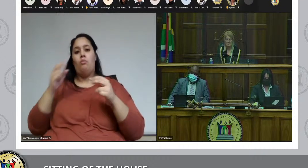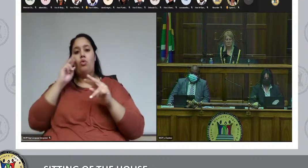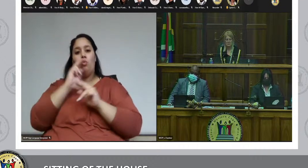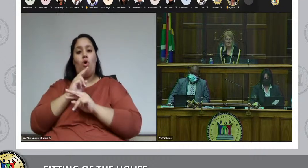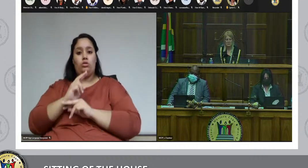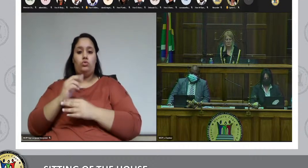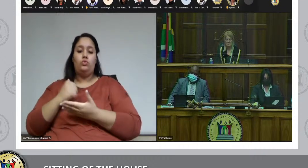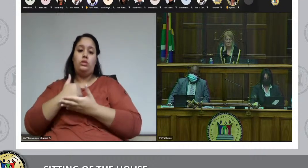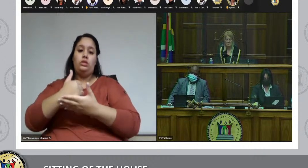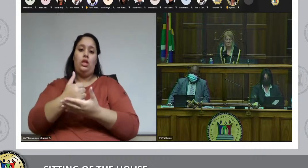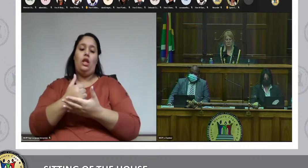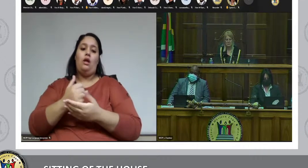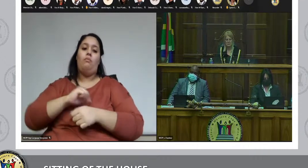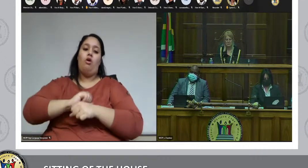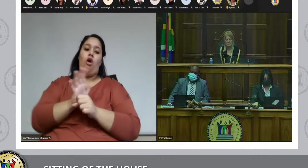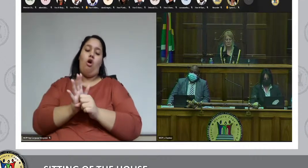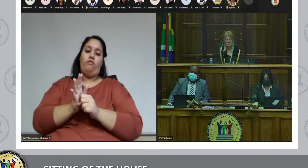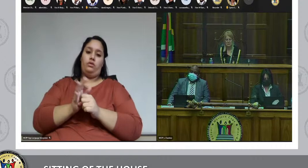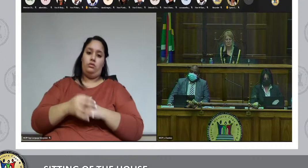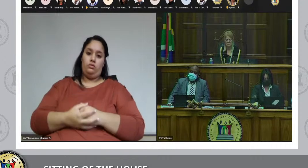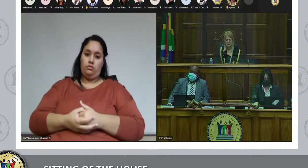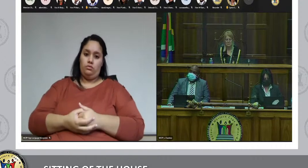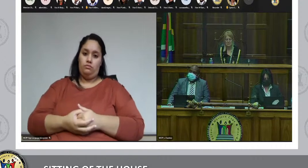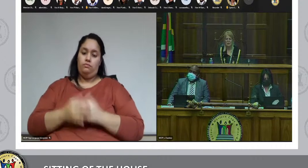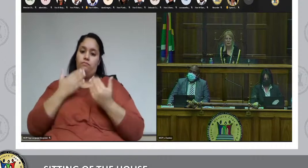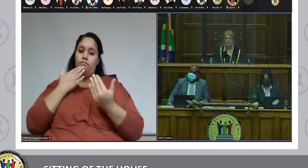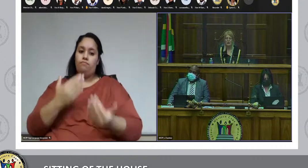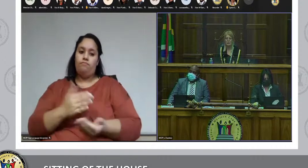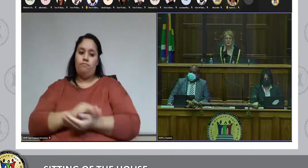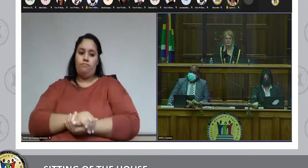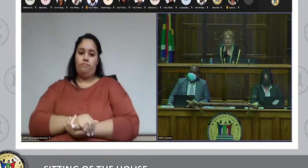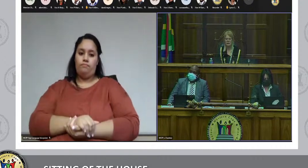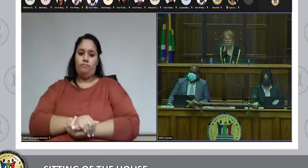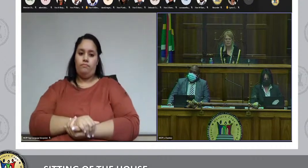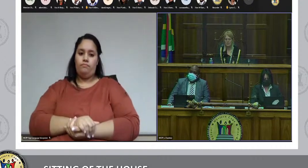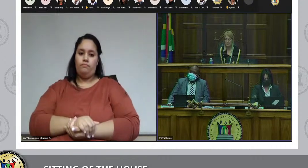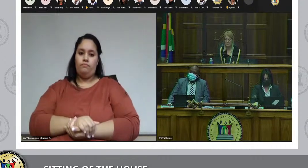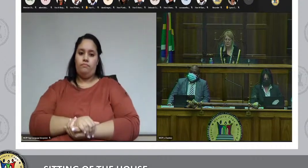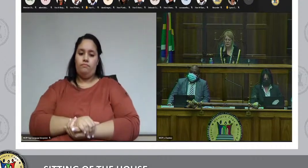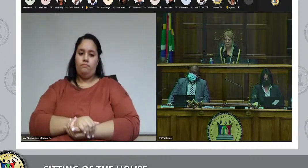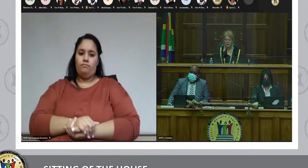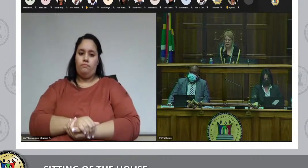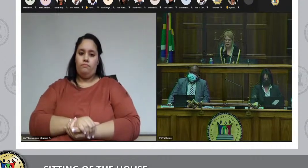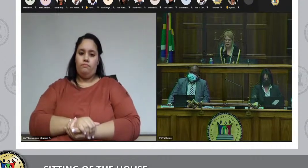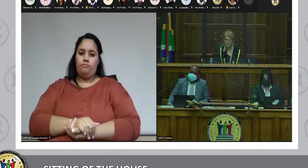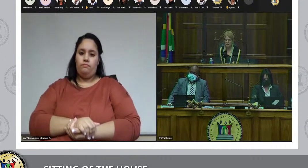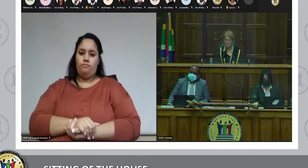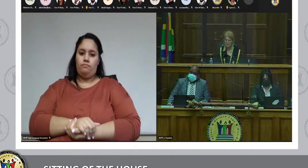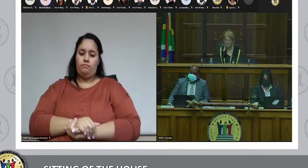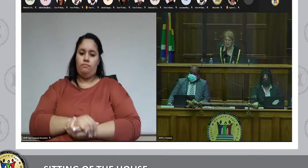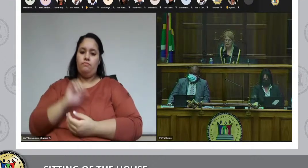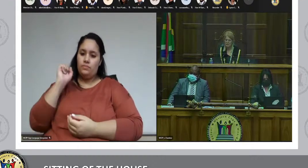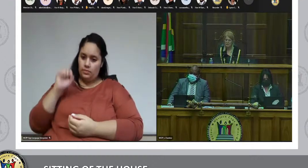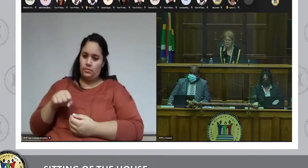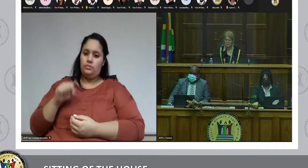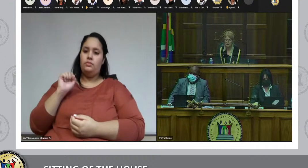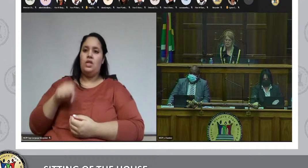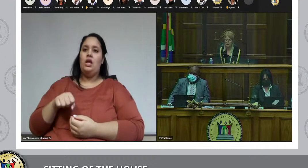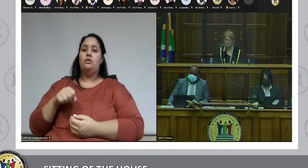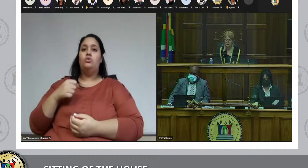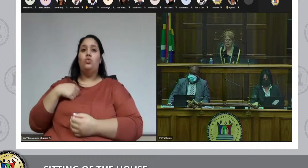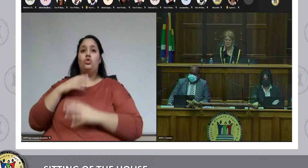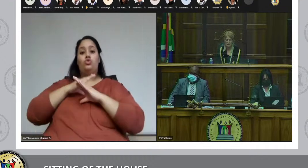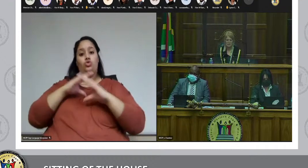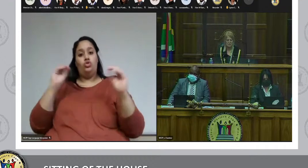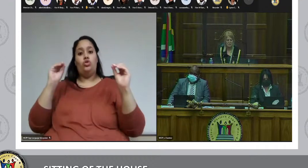curb the spread of COVID-19? Thank you. Thank you, Minister. Yes, sir. In order to stop